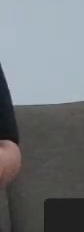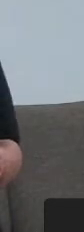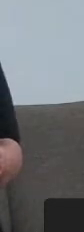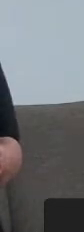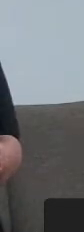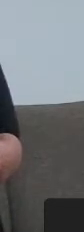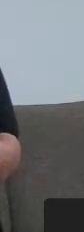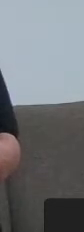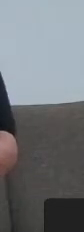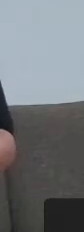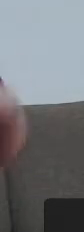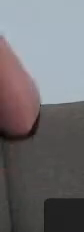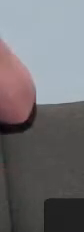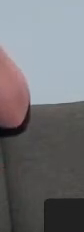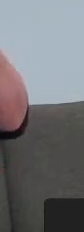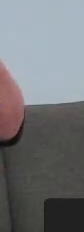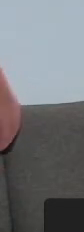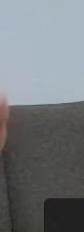Yeah.